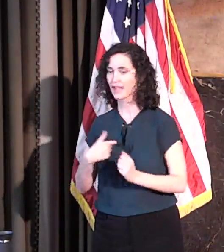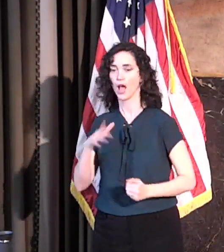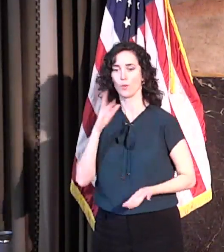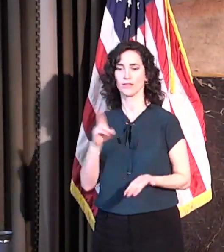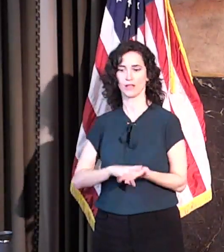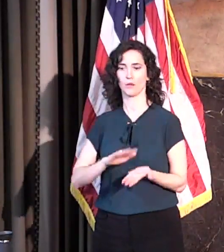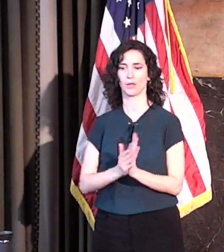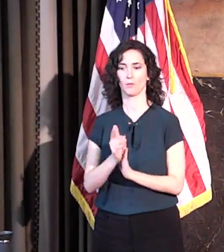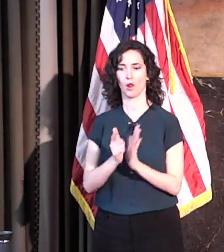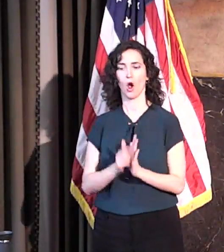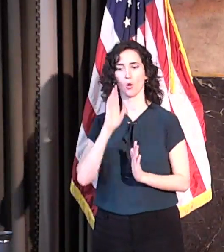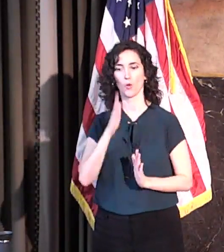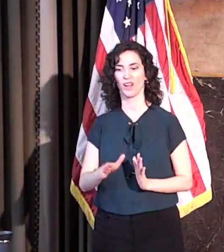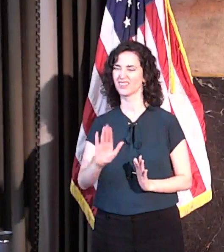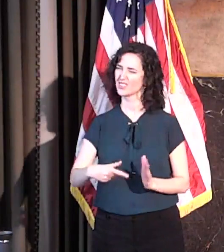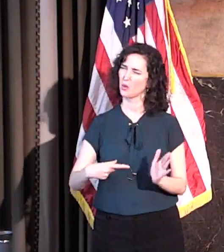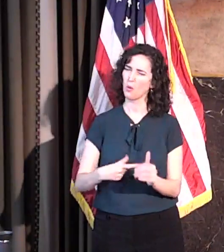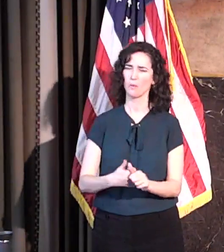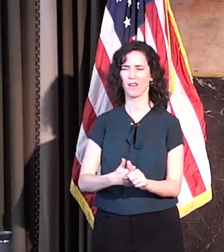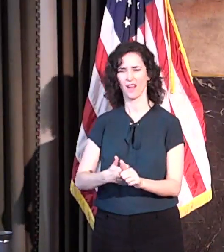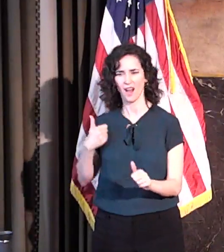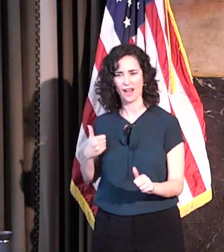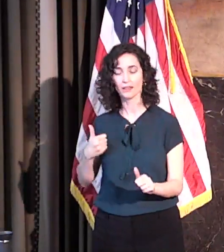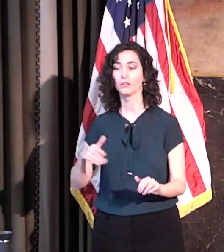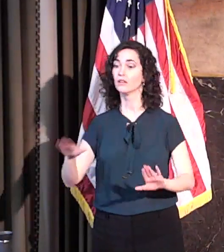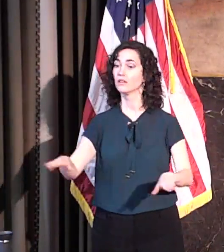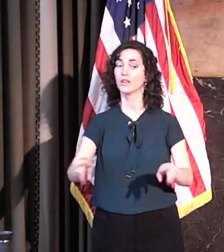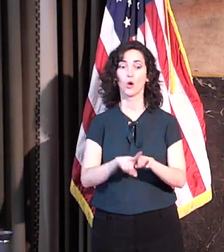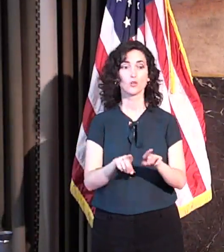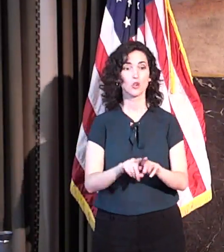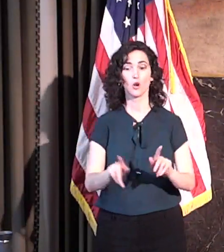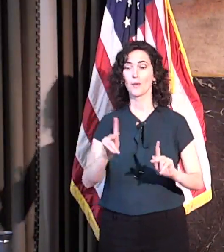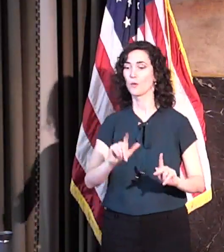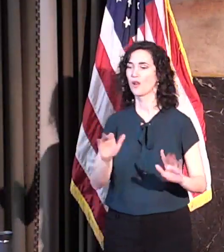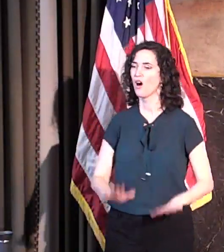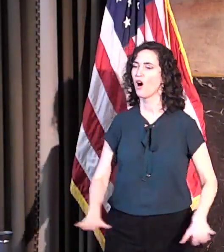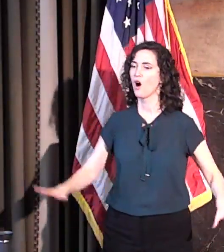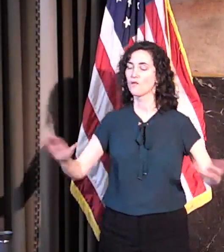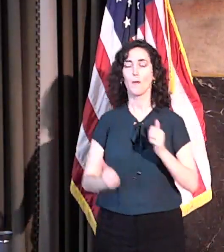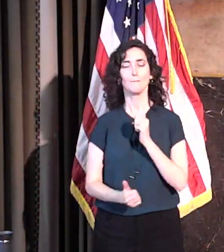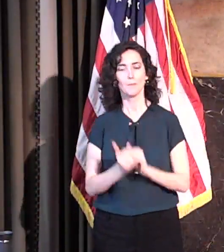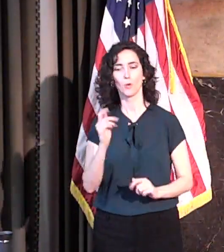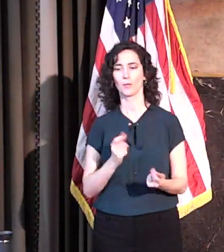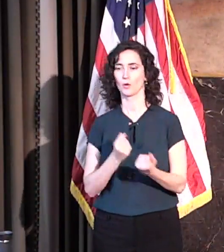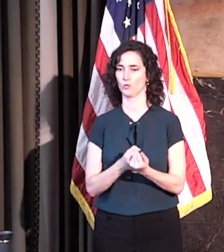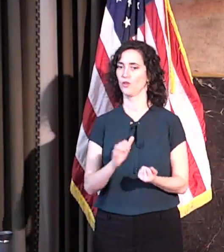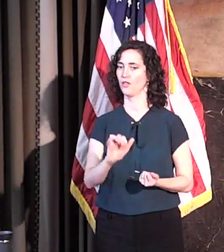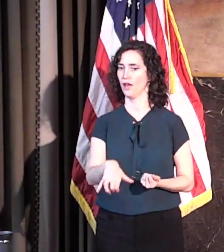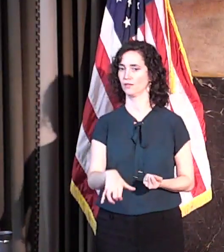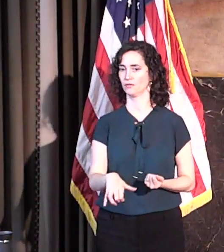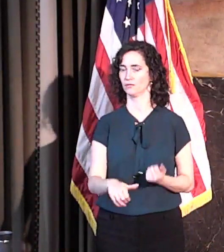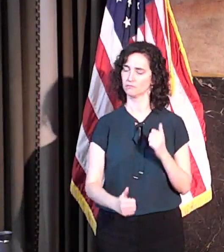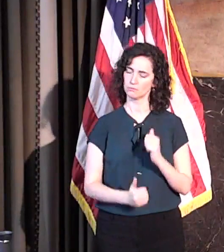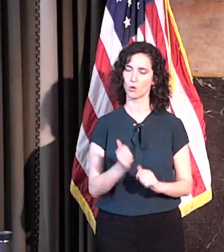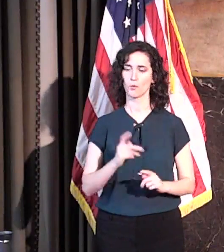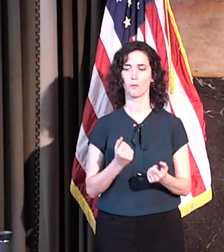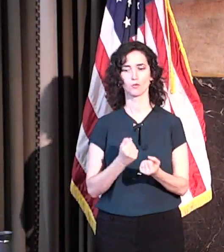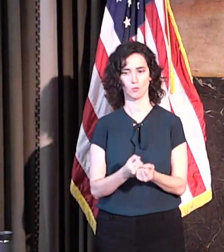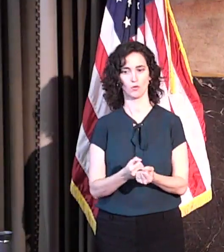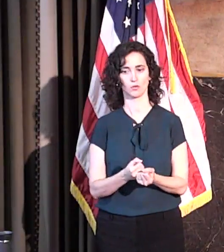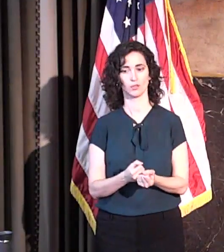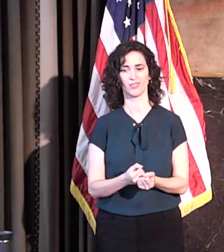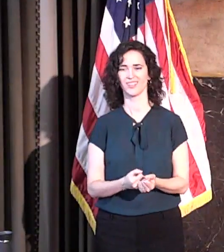We are way overdue. And by the way, the overwhelming majority of people in Louisiana support this. And the idea